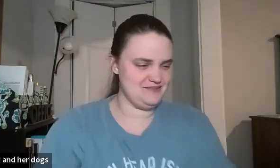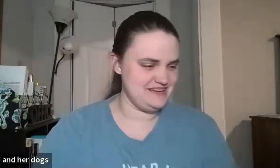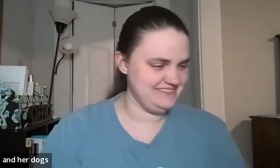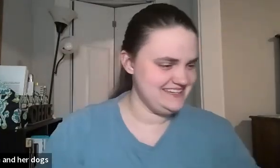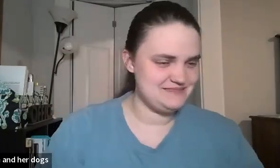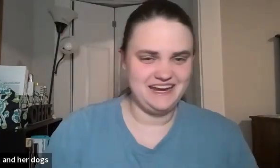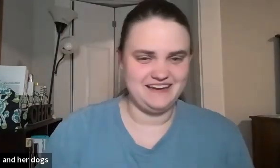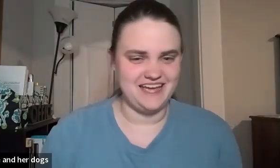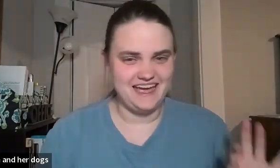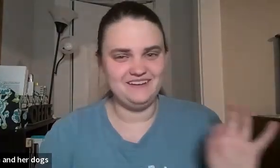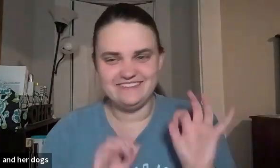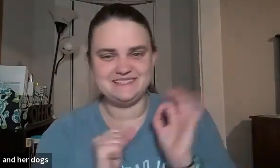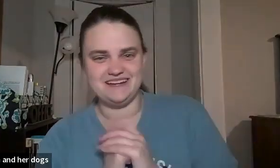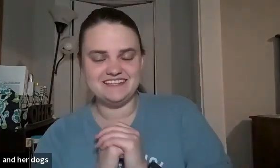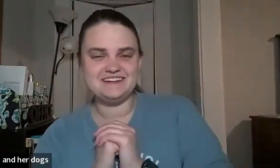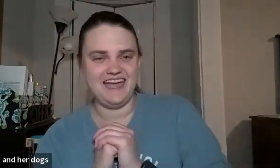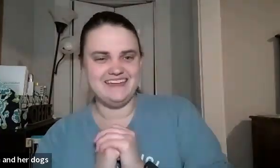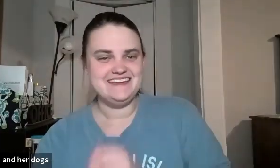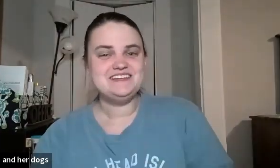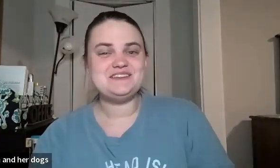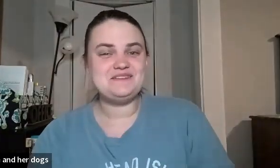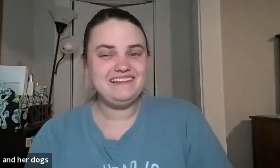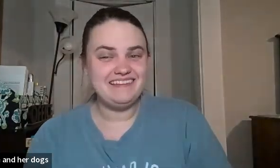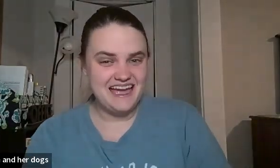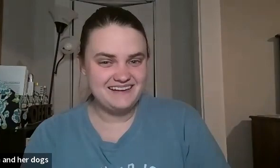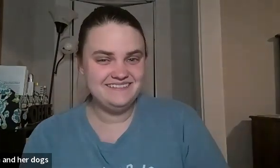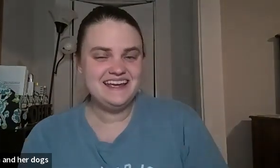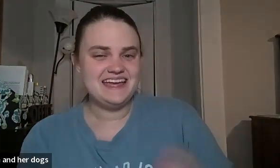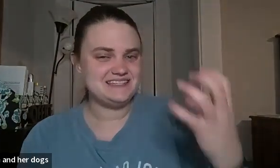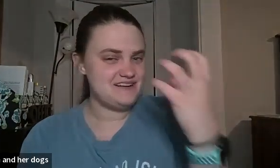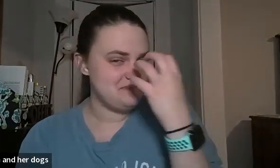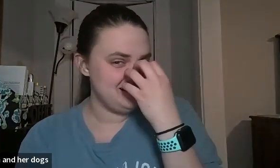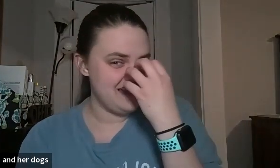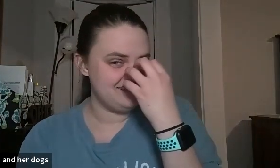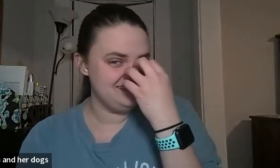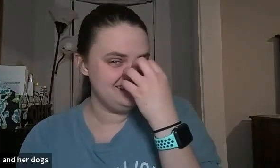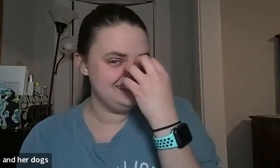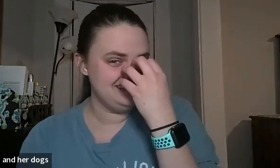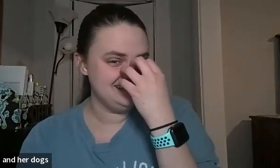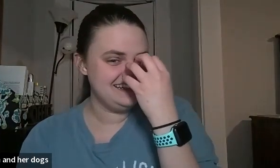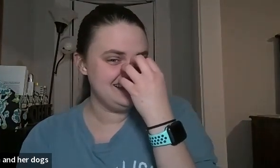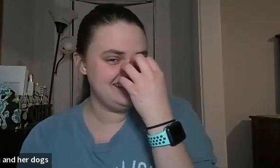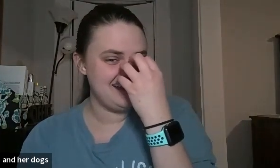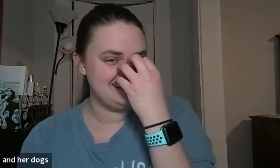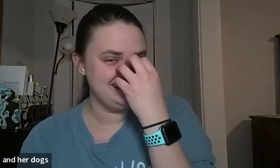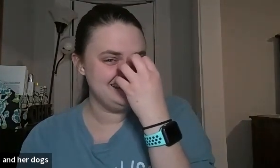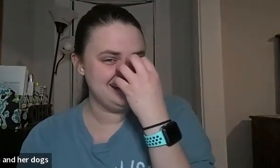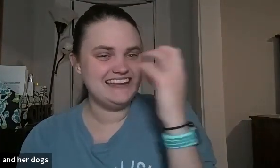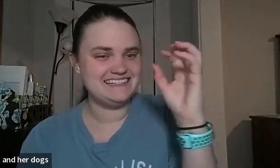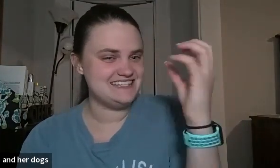on my list. I'm going to have to add all of these to my list. Okay. So clown is going to be clown. Clown. And it's because of